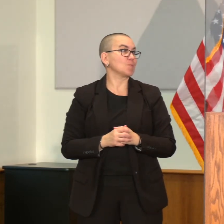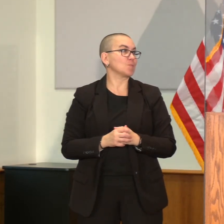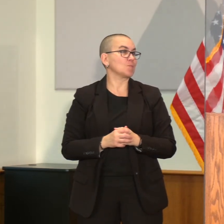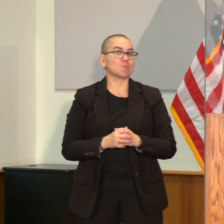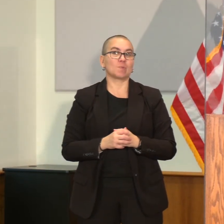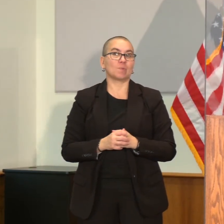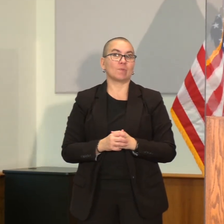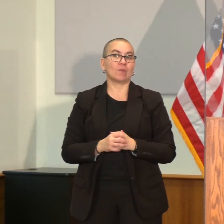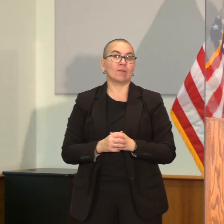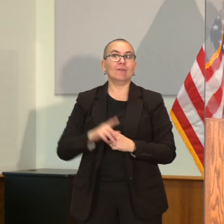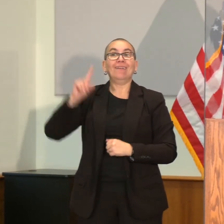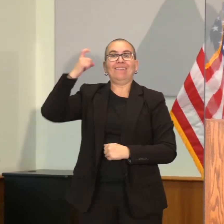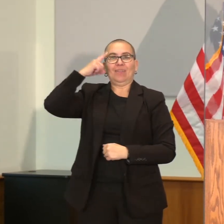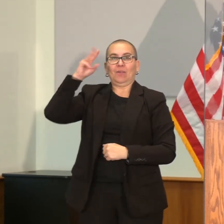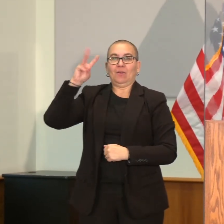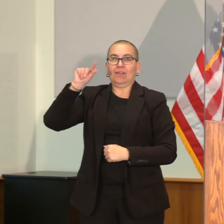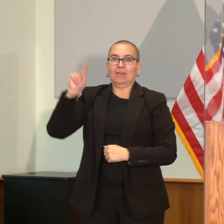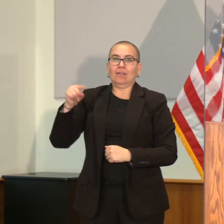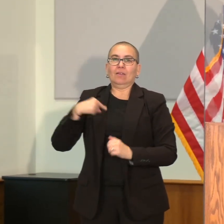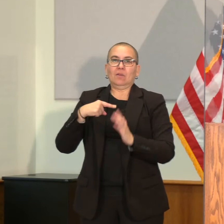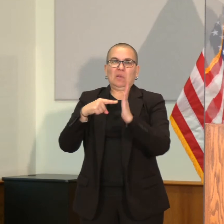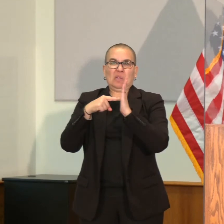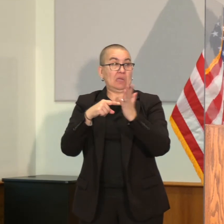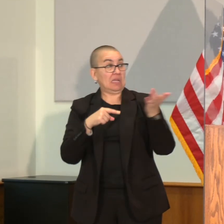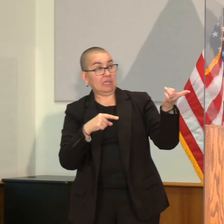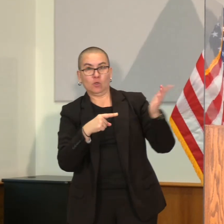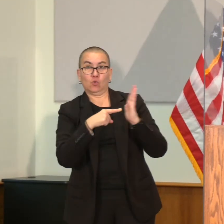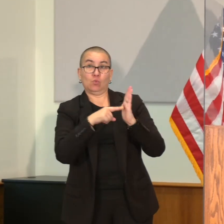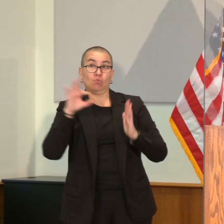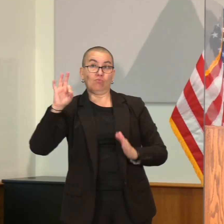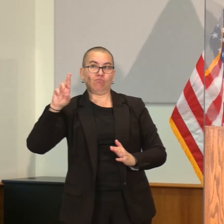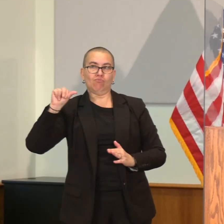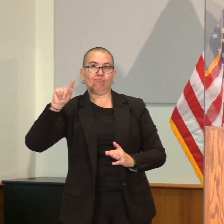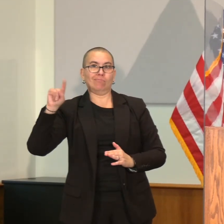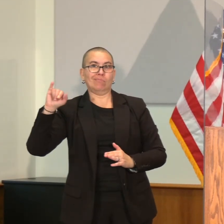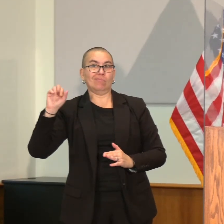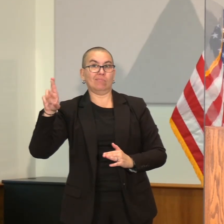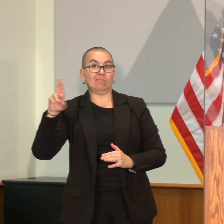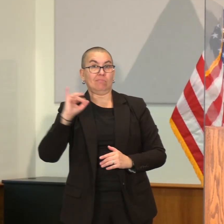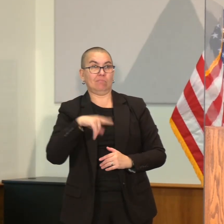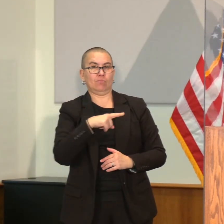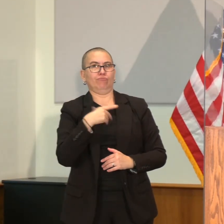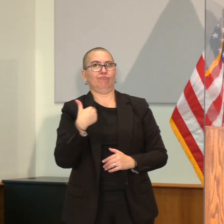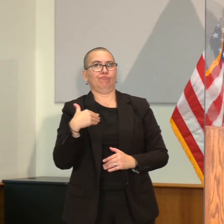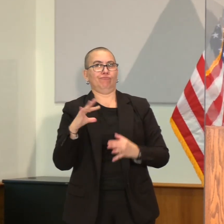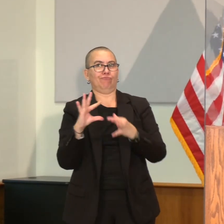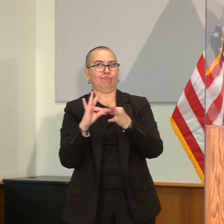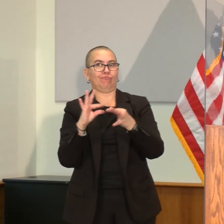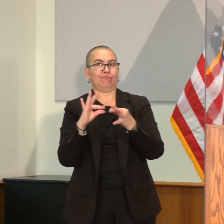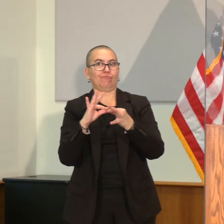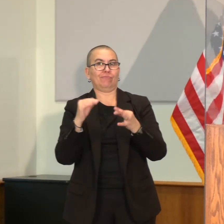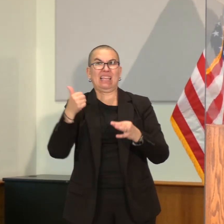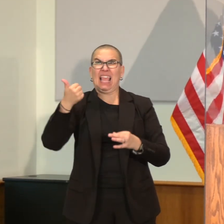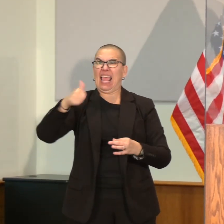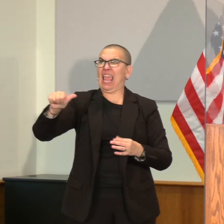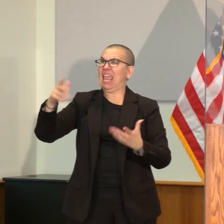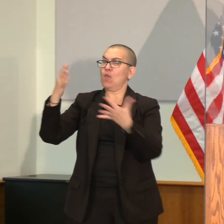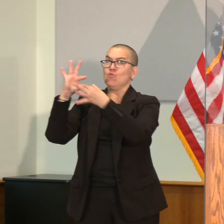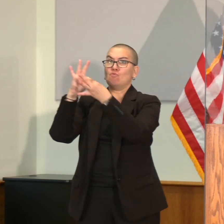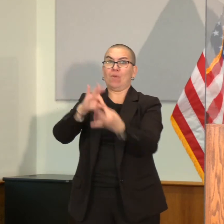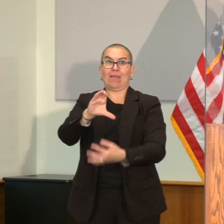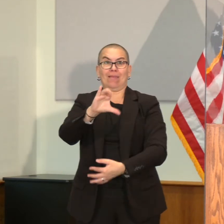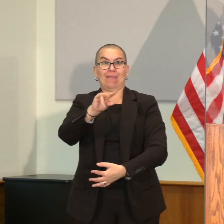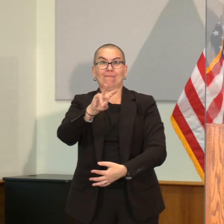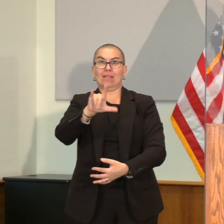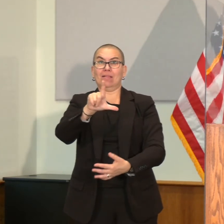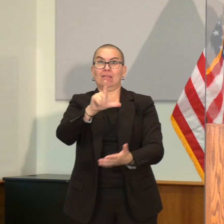I would just note, Representative Frazier so keenly noted that every time in this country where civil rights legislation is moved, everybody's benefited from